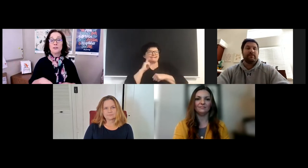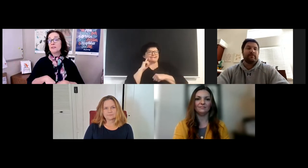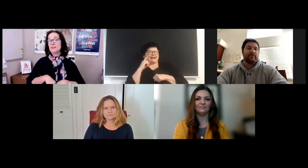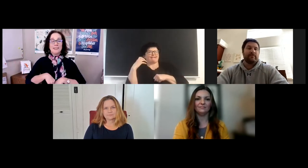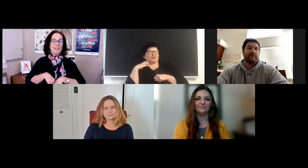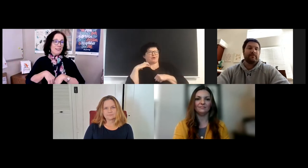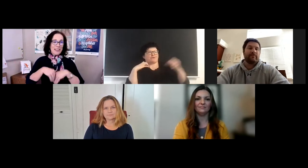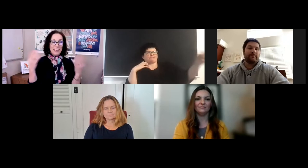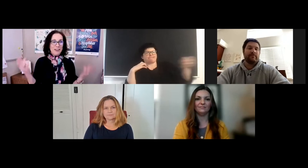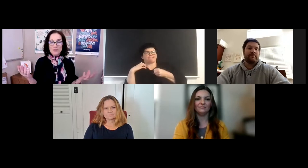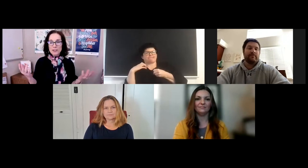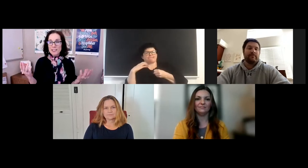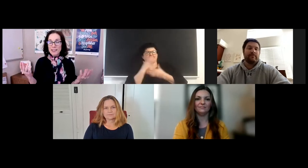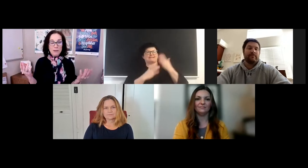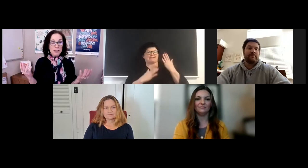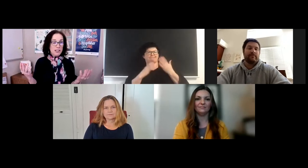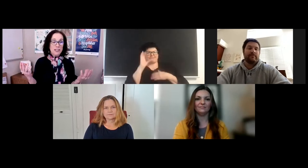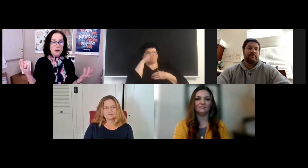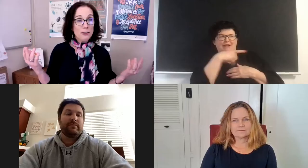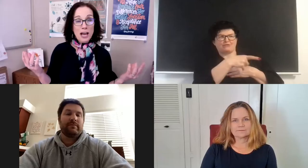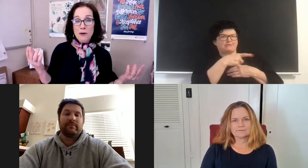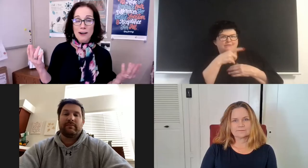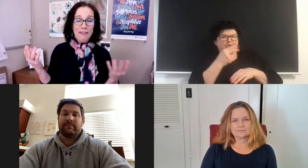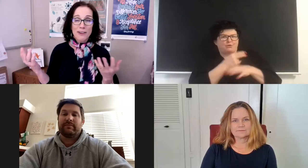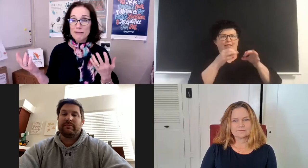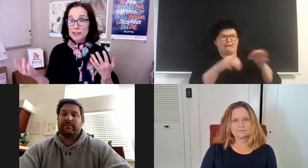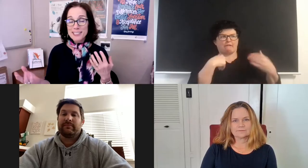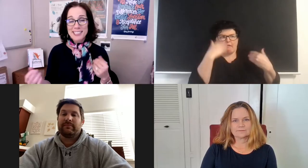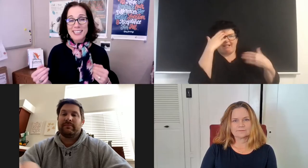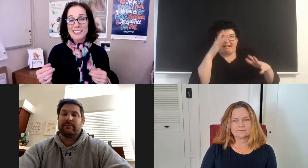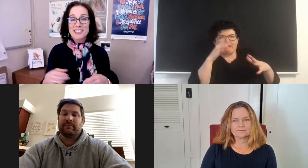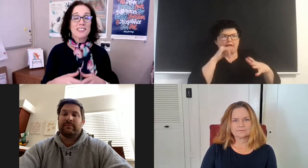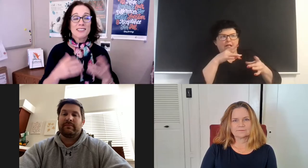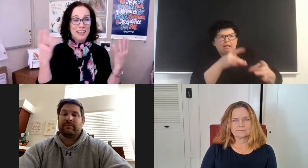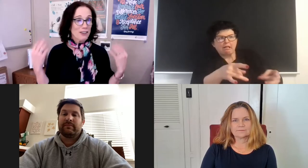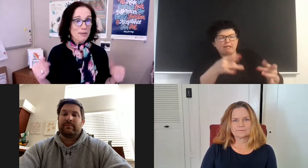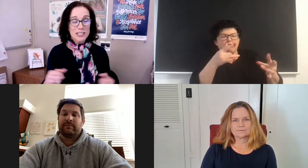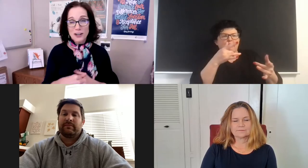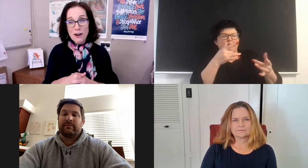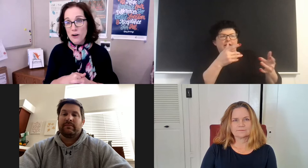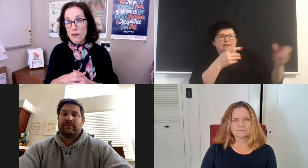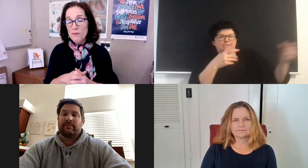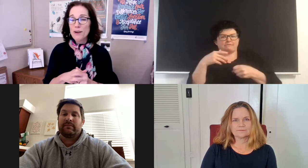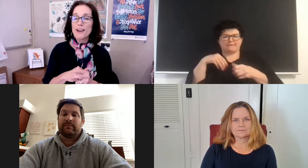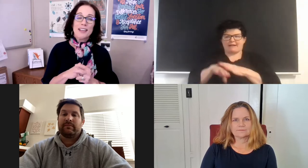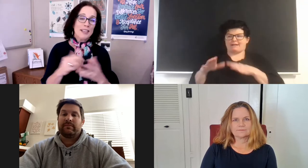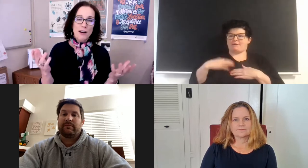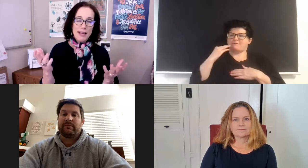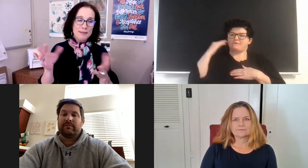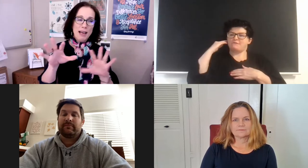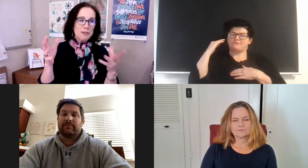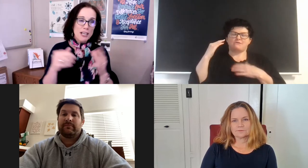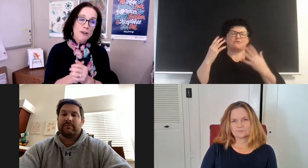who, you know, uses a language that you don't know or not very fluent in to, you know, come into your home. Or, you